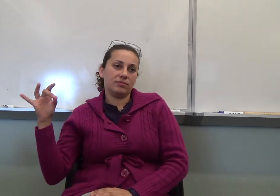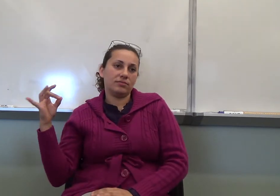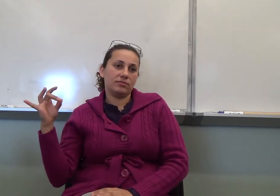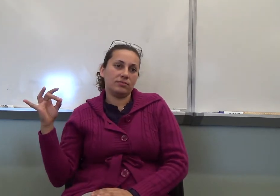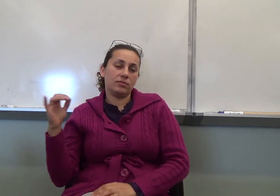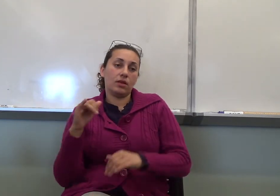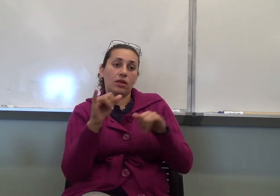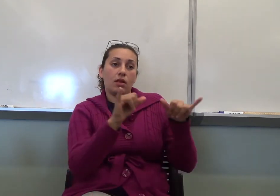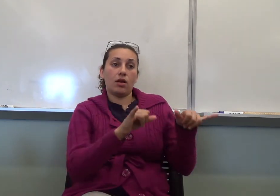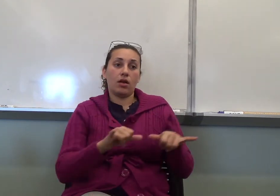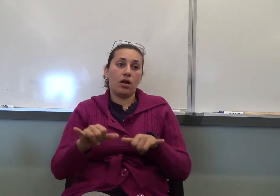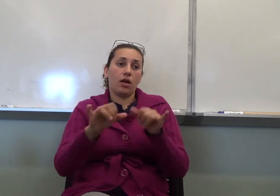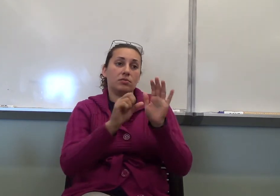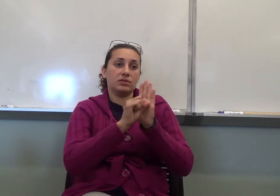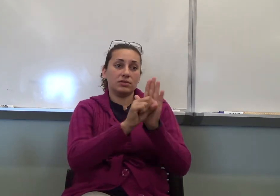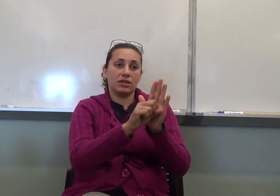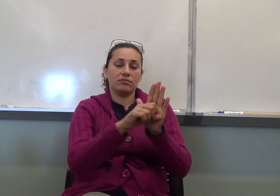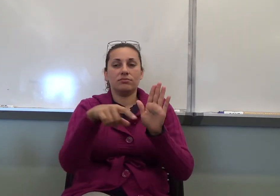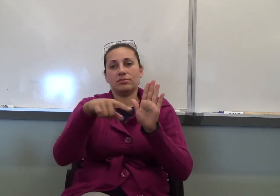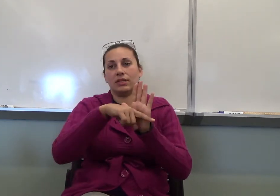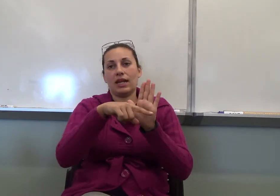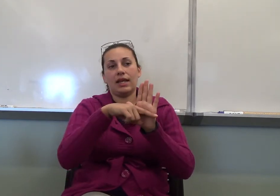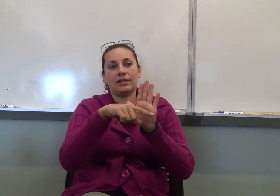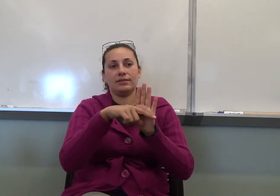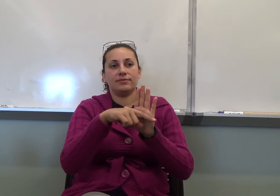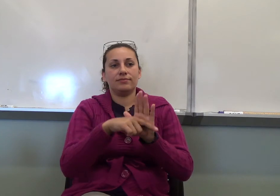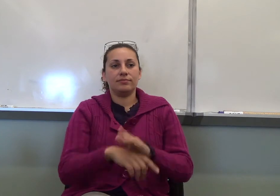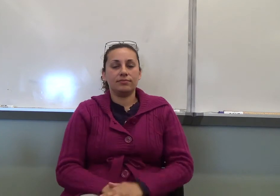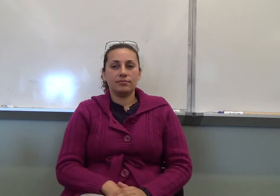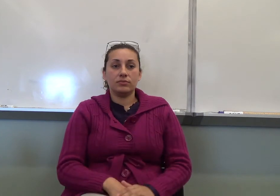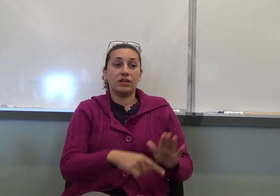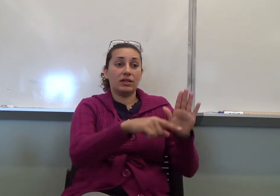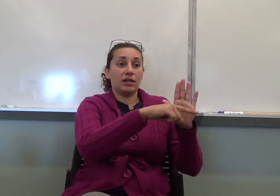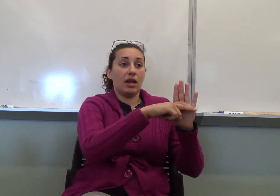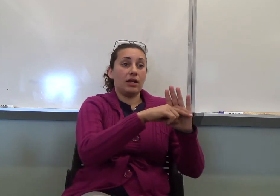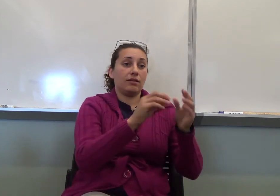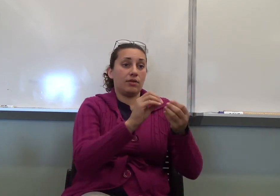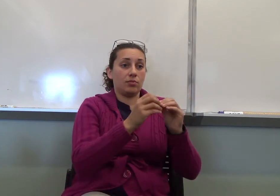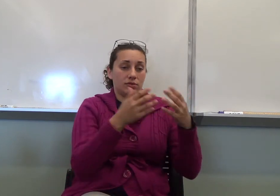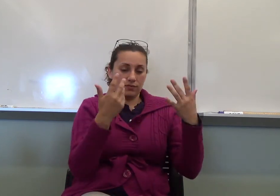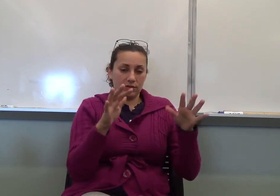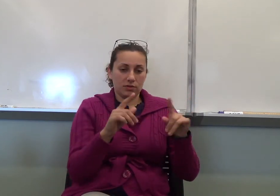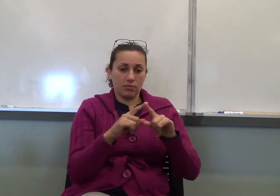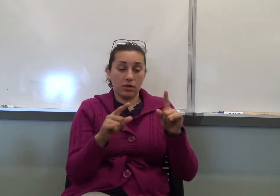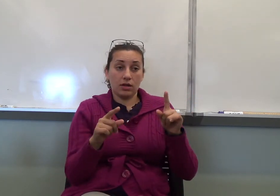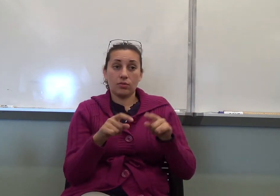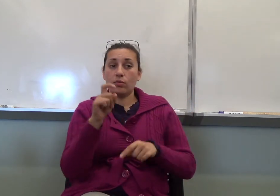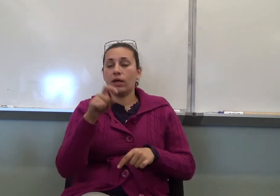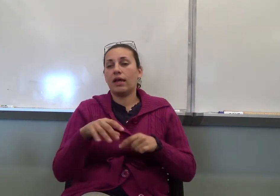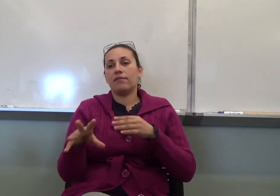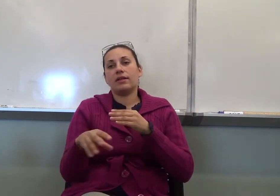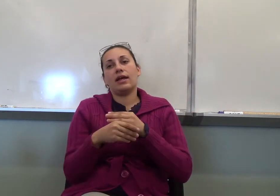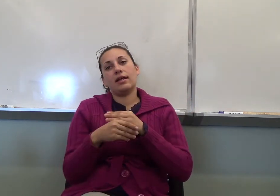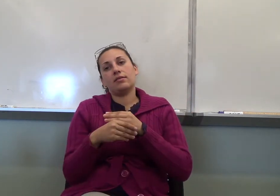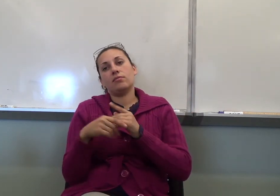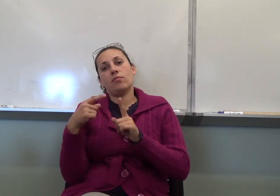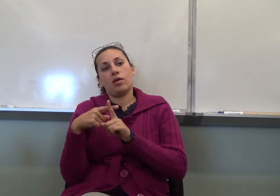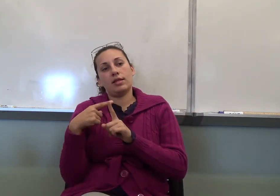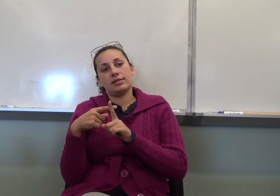negative. So we're done with the negatives. But we still have to add that positive. Now, there's no way to wiggle out there. We actually have to